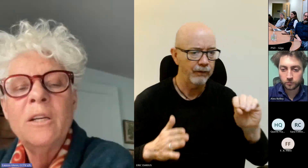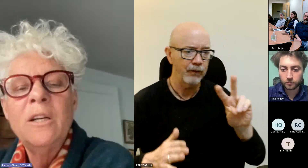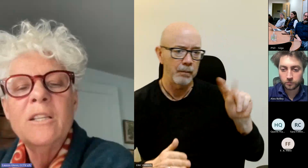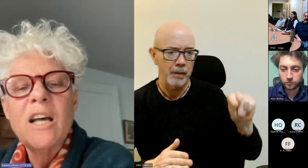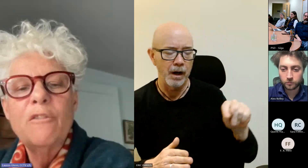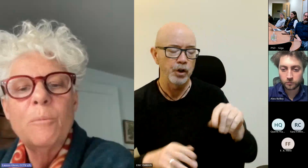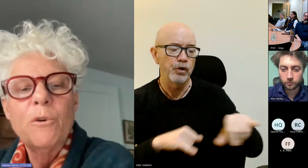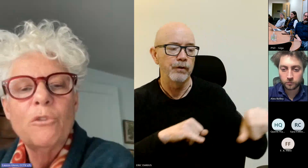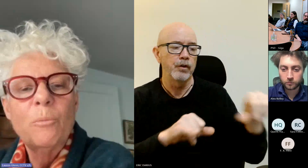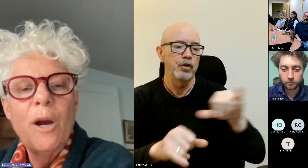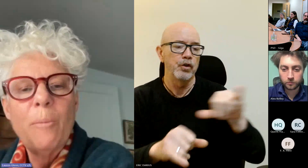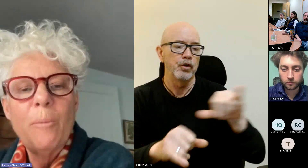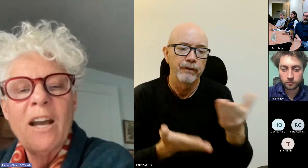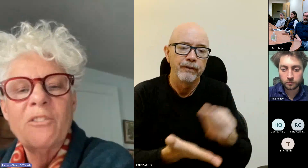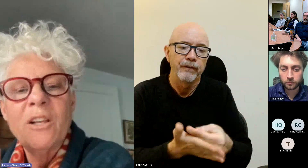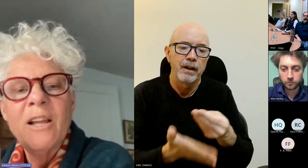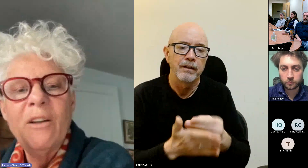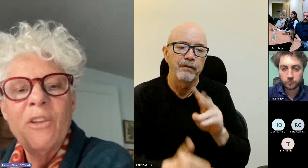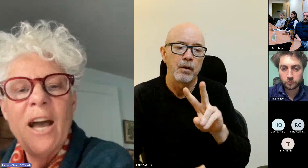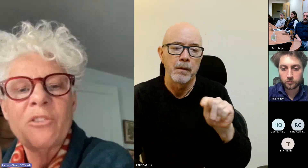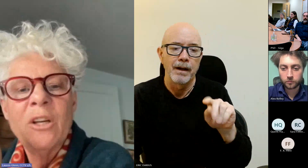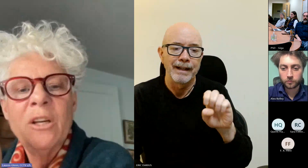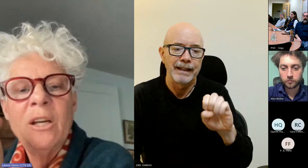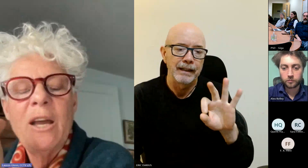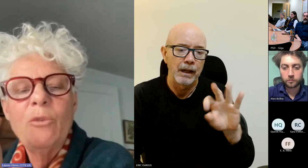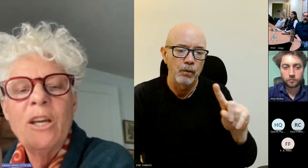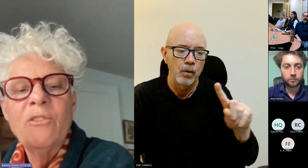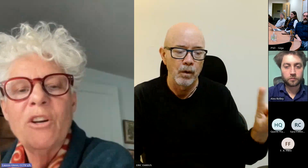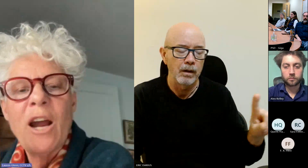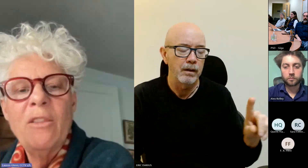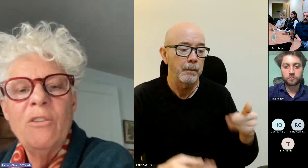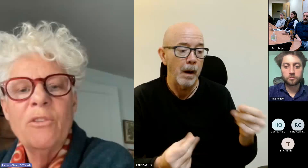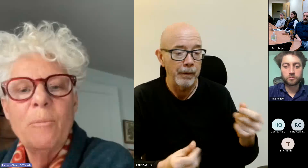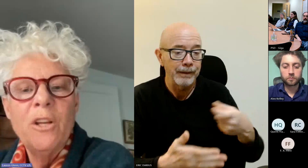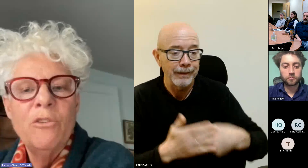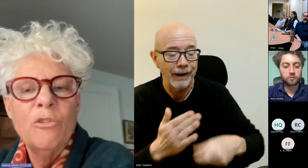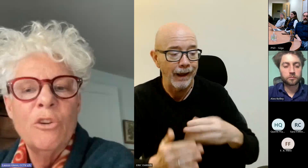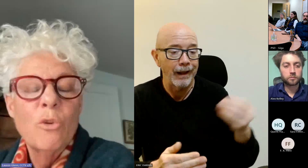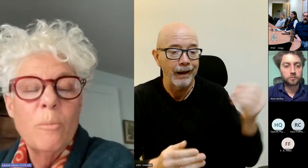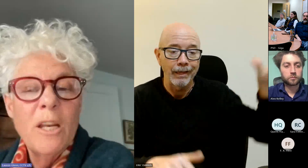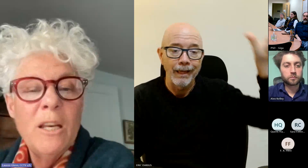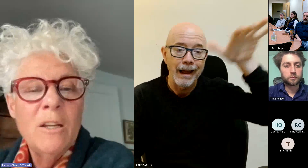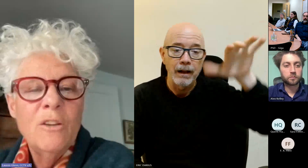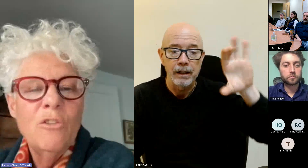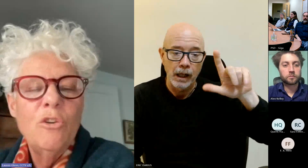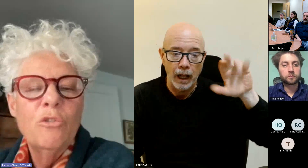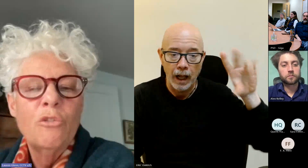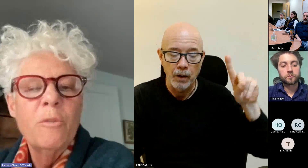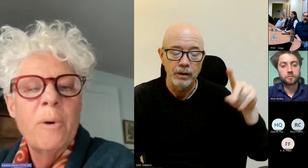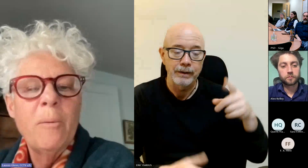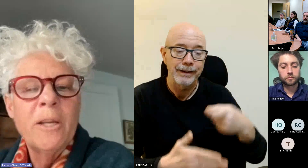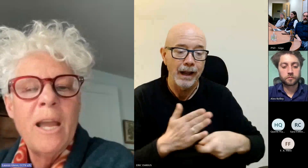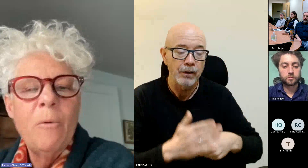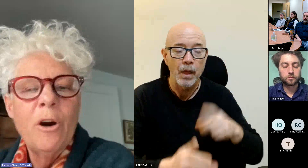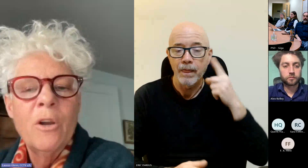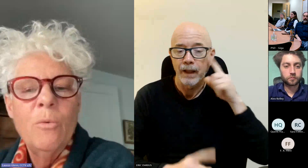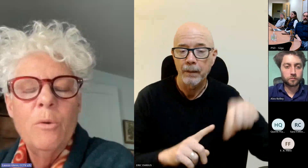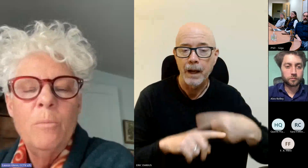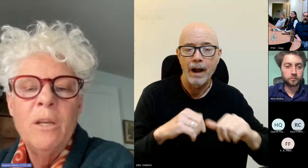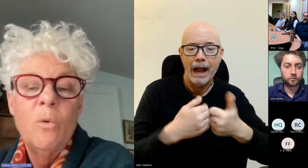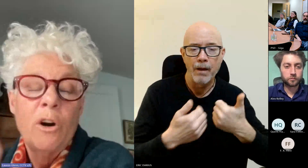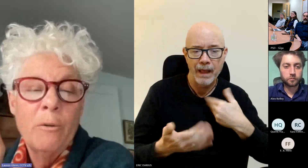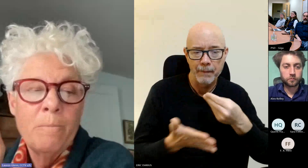E911, telephone personal property tax, and the cloud tax, and reconsider how these subsidies are distributed to users of the public